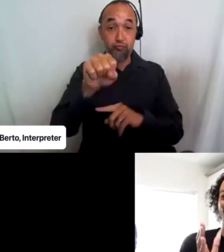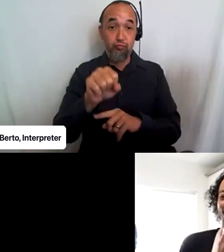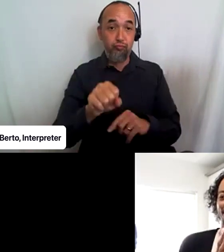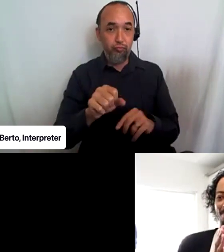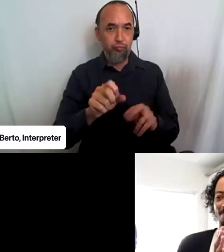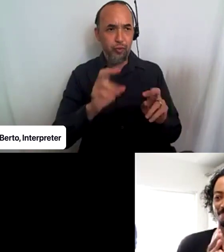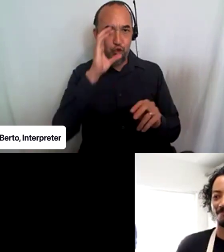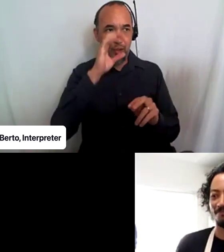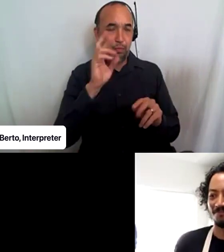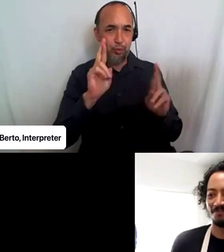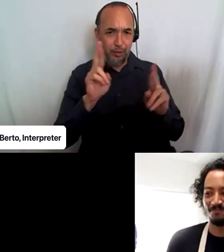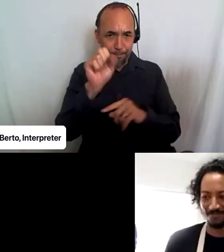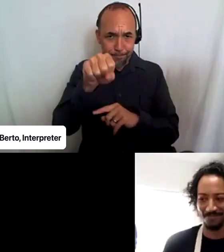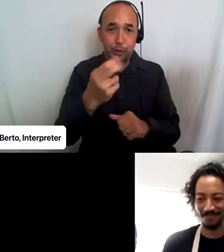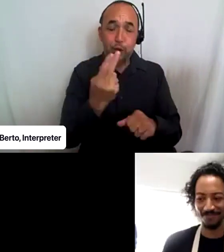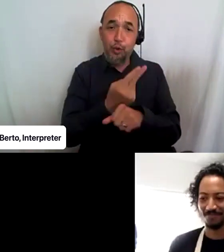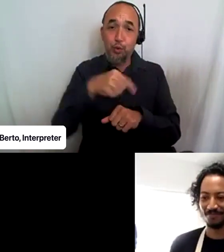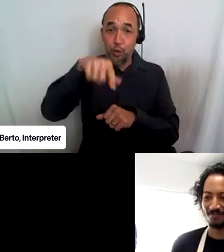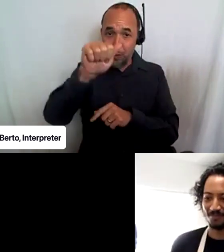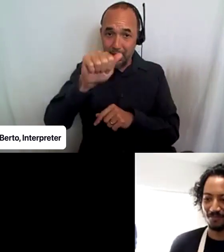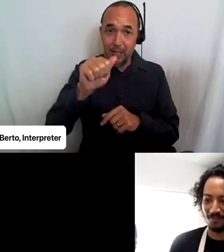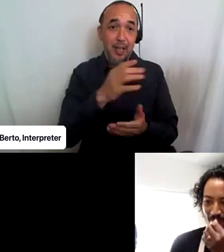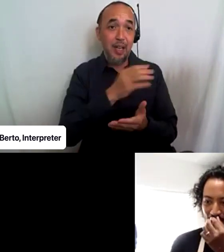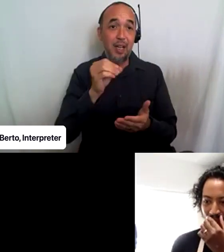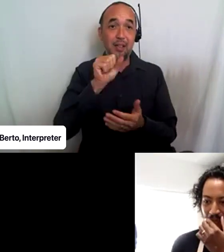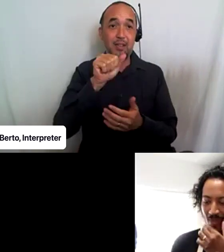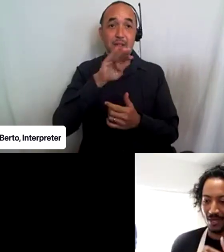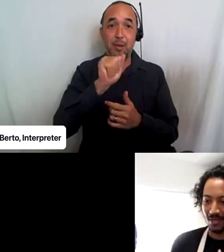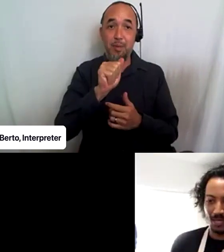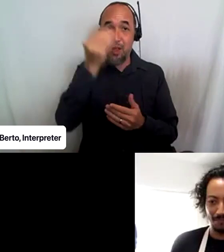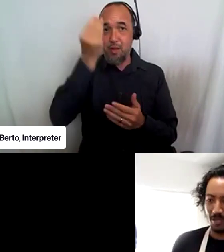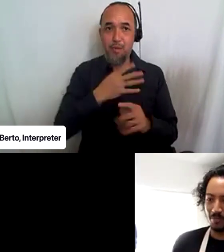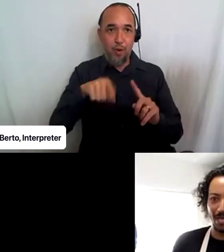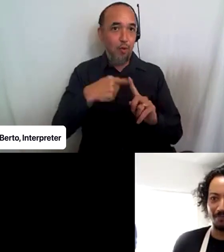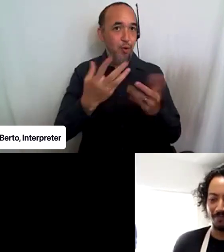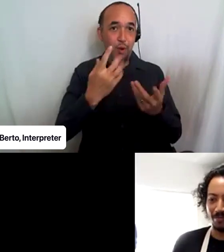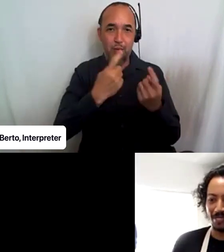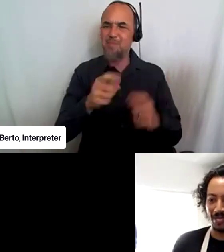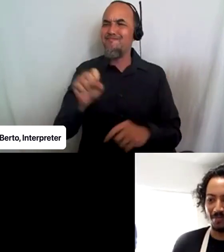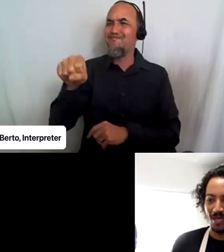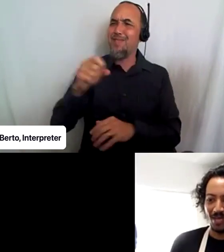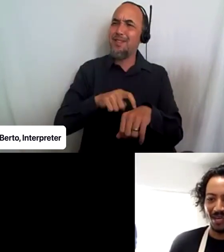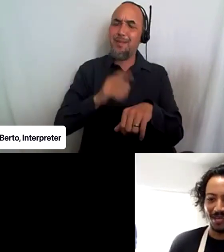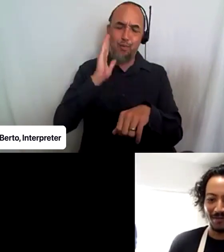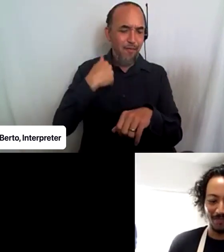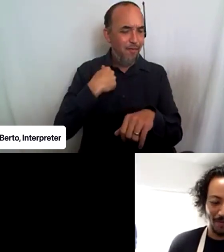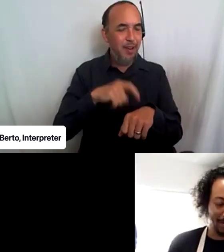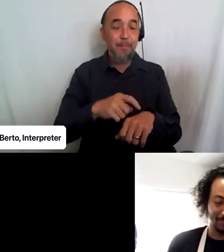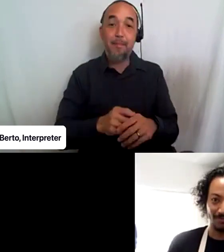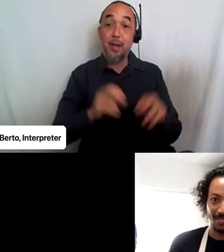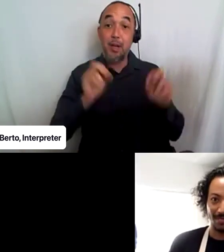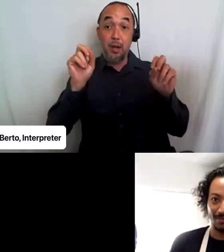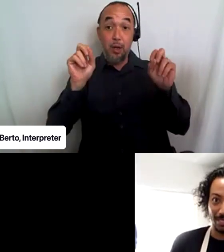also, yeah, so use that Q&A box. And then Samba, just let me know when you'd like to take questions in between. Yeah, there'll Yep. be time. There'll be time. All